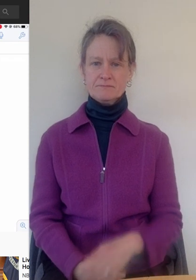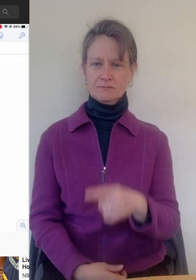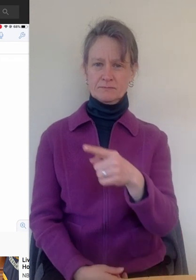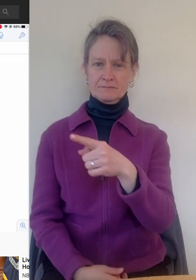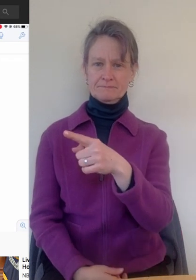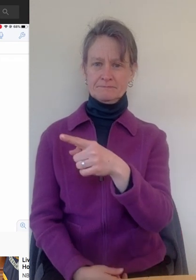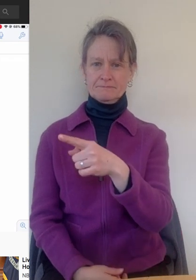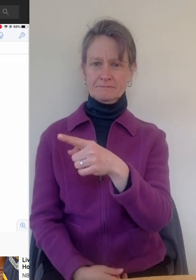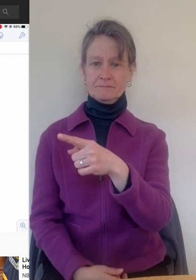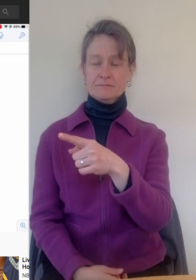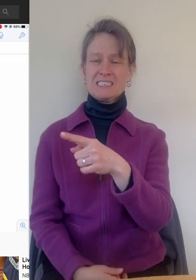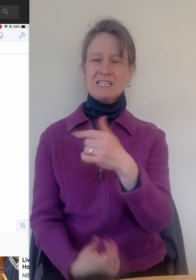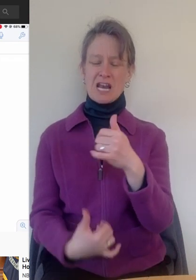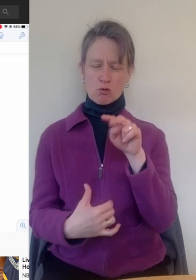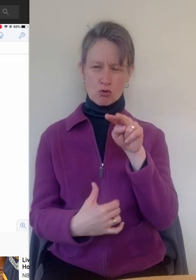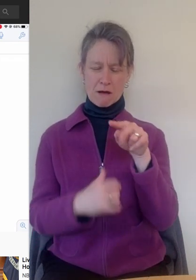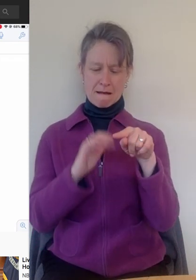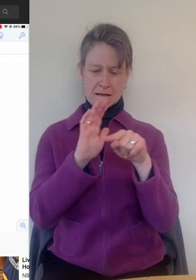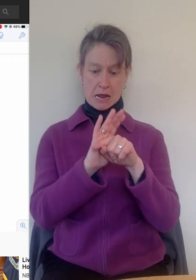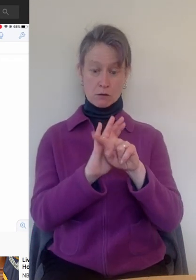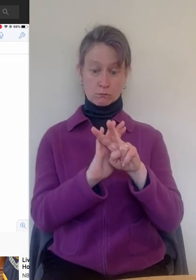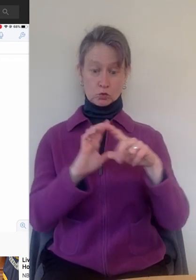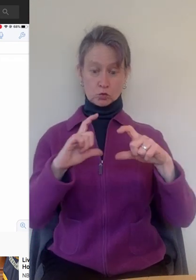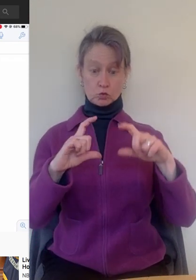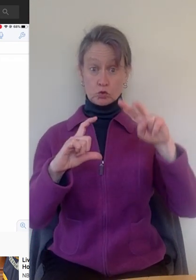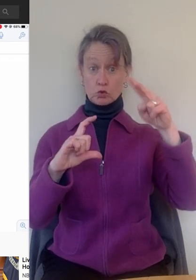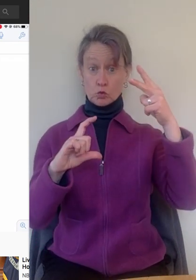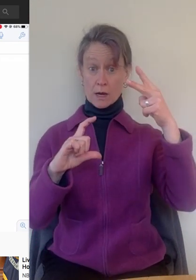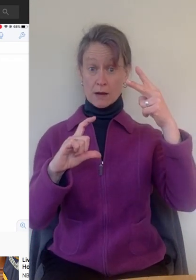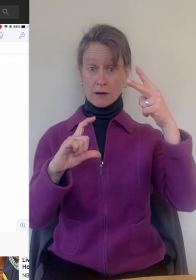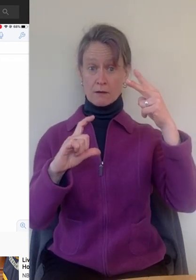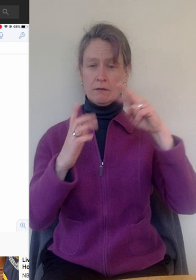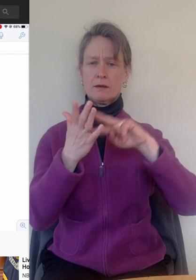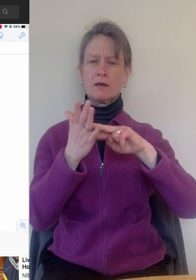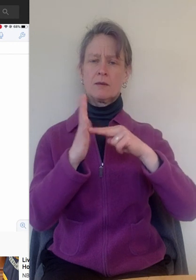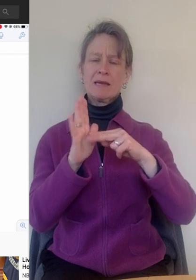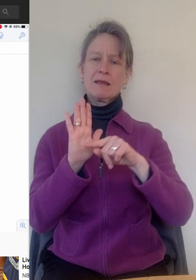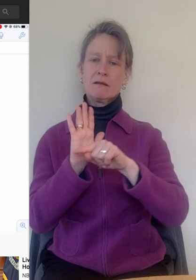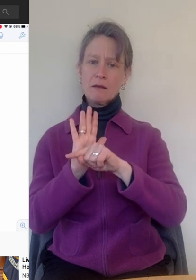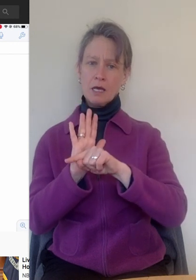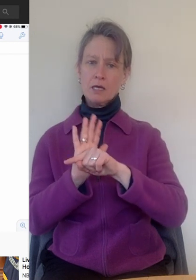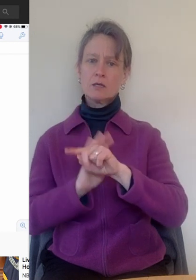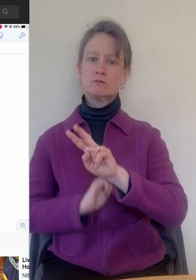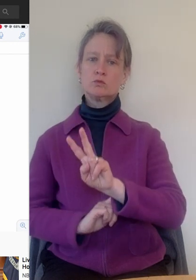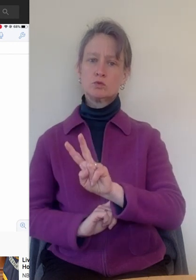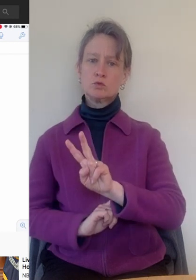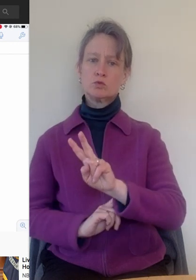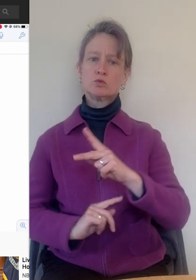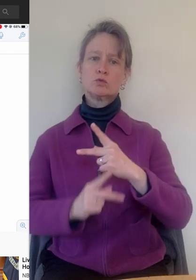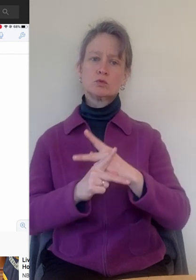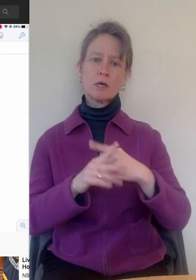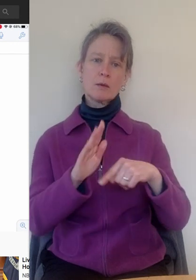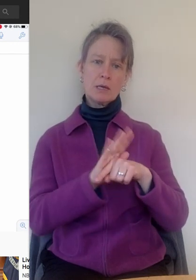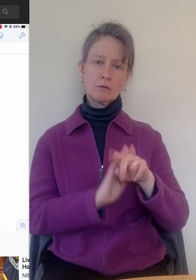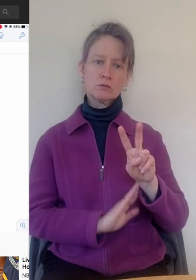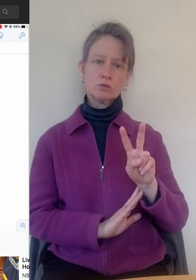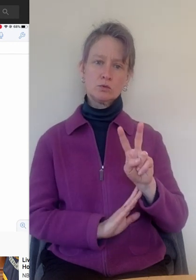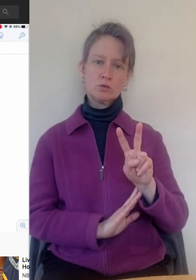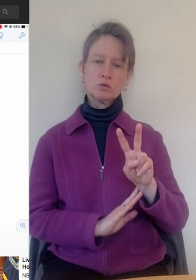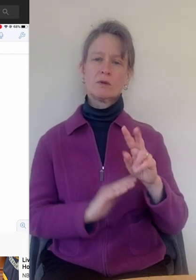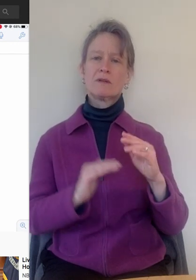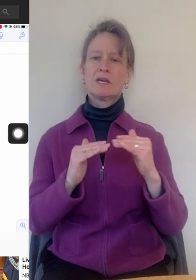Negative 2 squared is the same as negative 2 times negative 2, which is positive